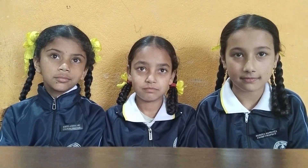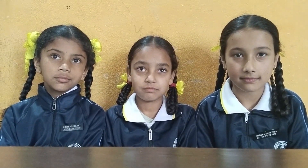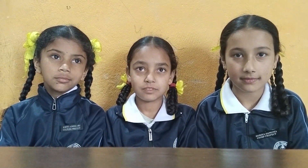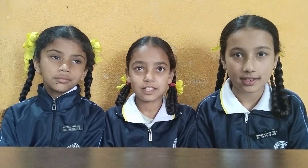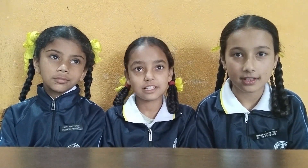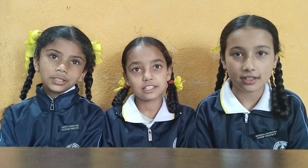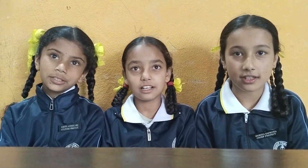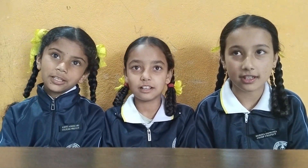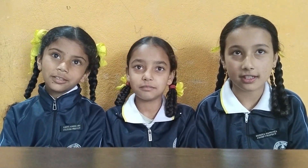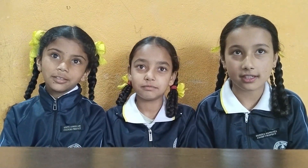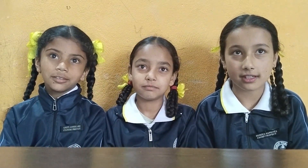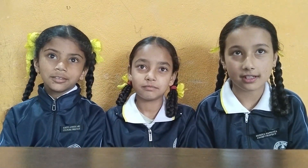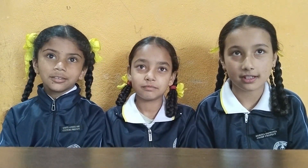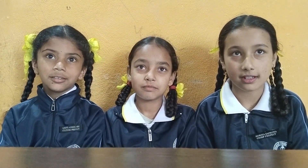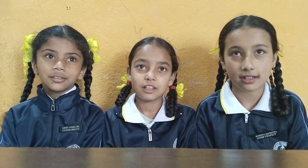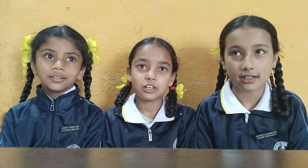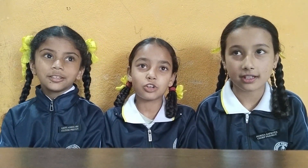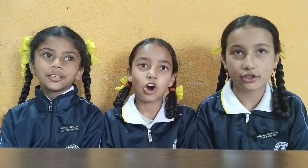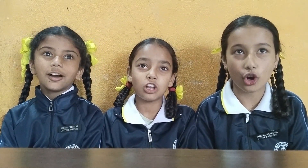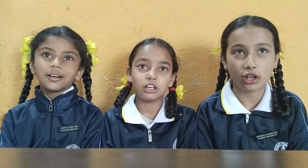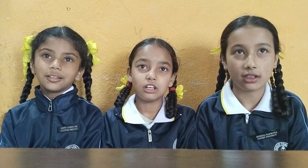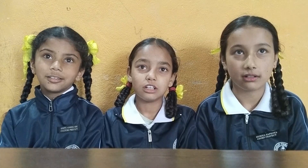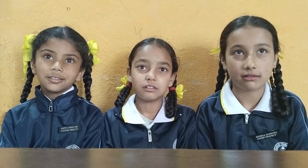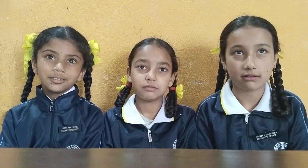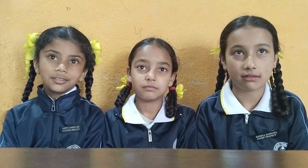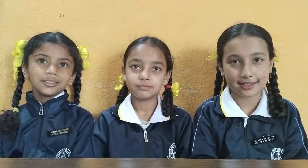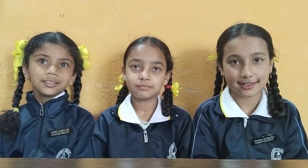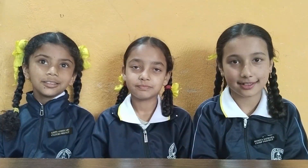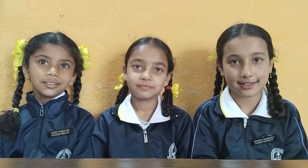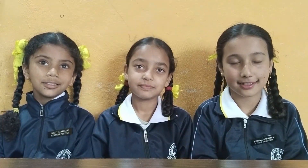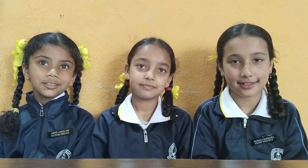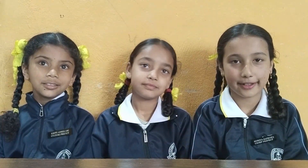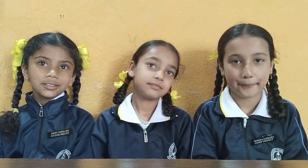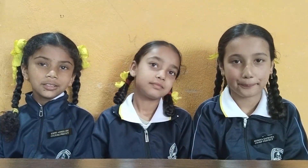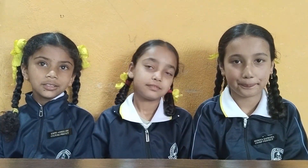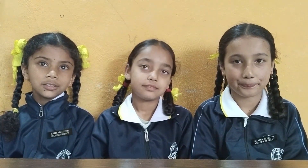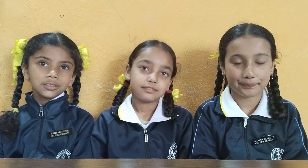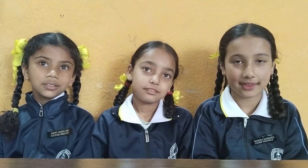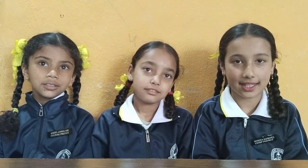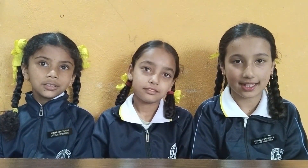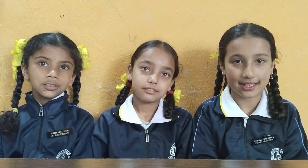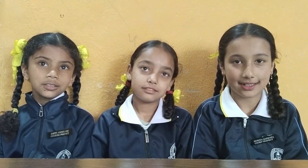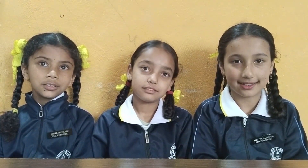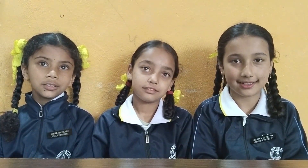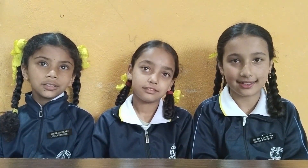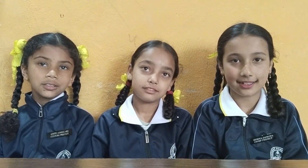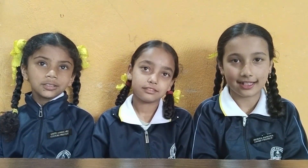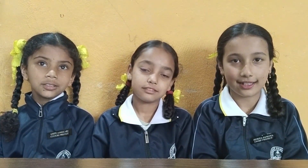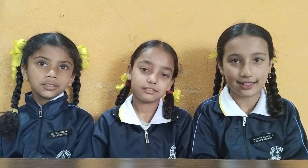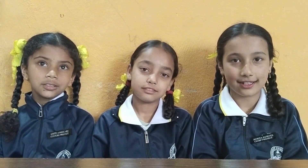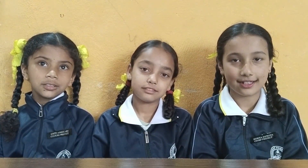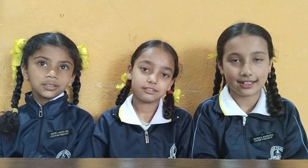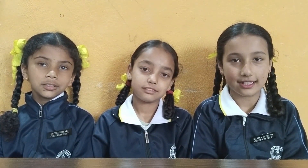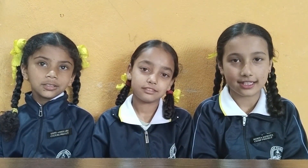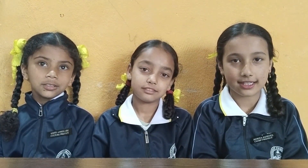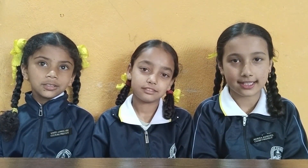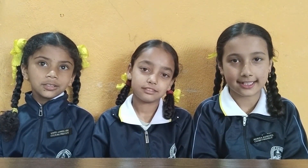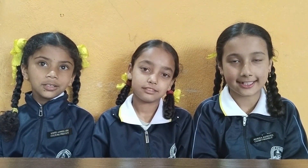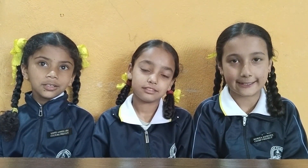what was that so doll was the first word identified by Helen killer can you sue